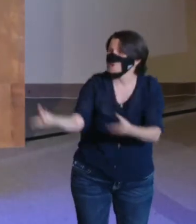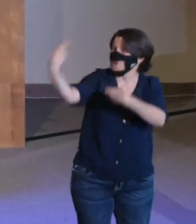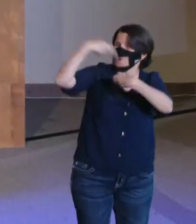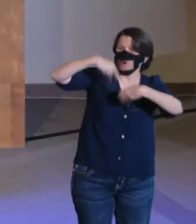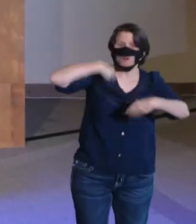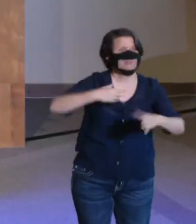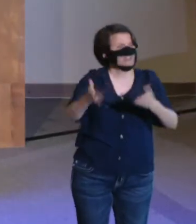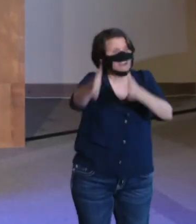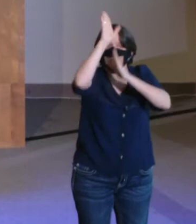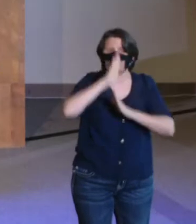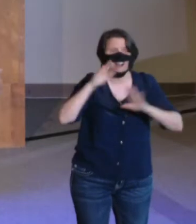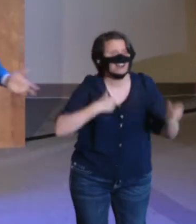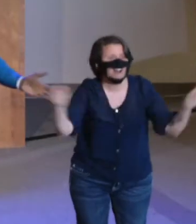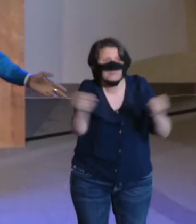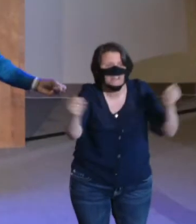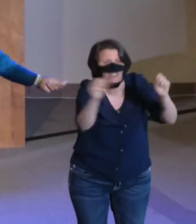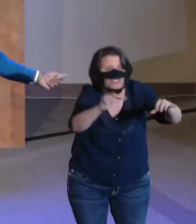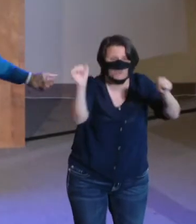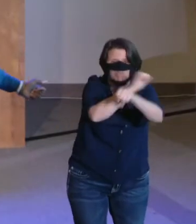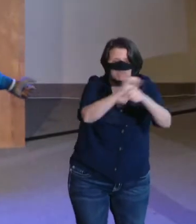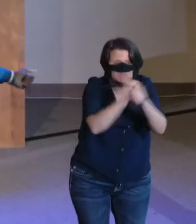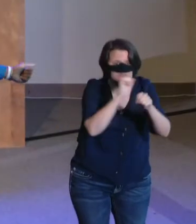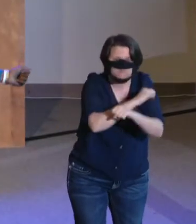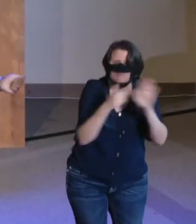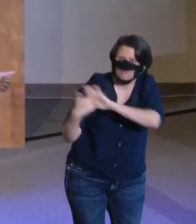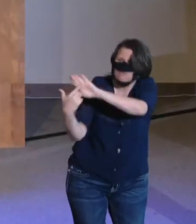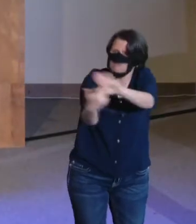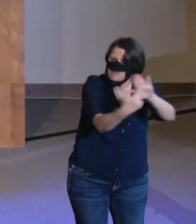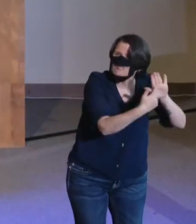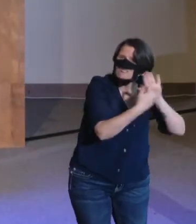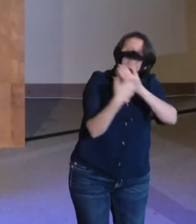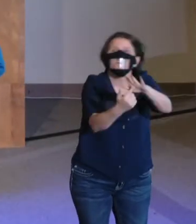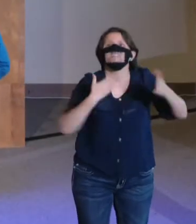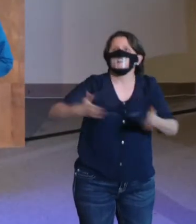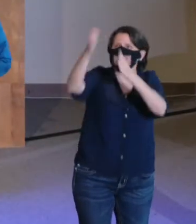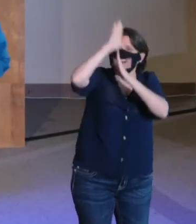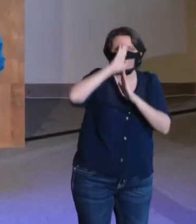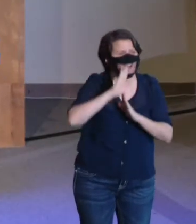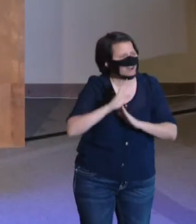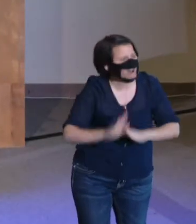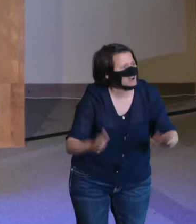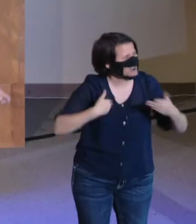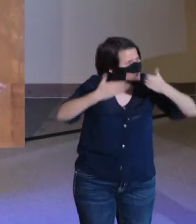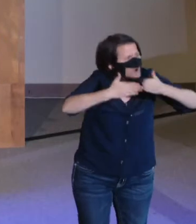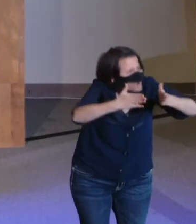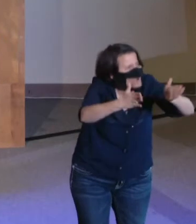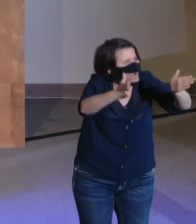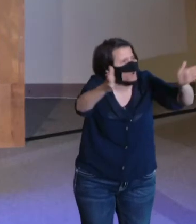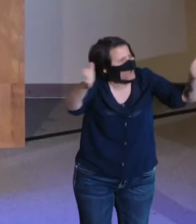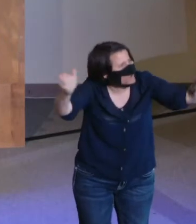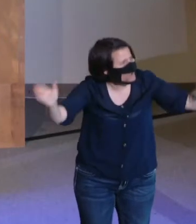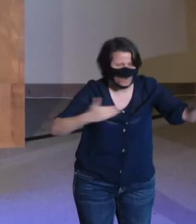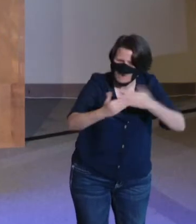working miracles, opening doors that were closed before. God's still making ways when others say